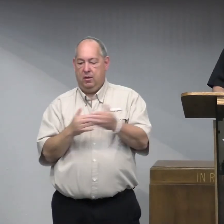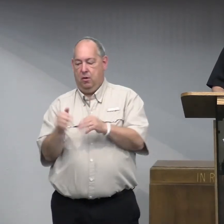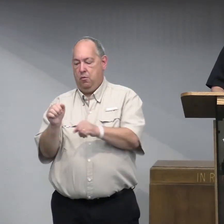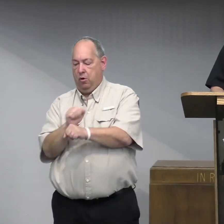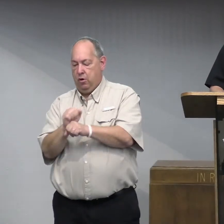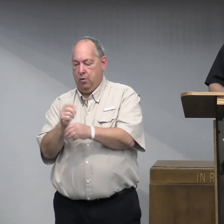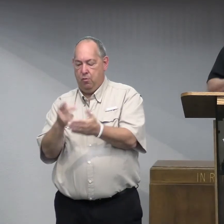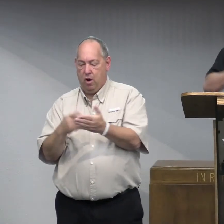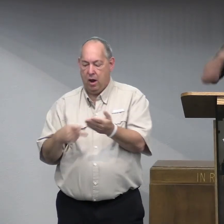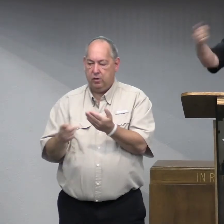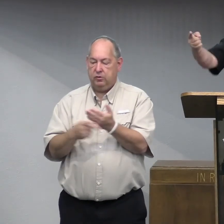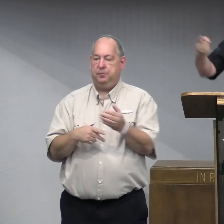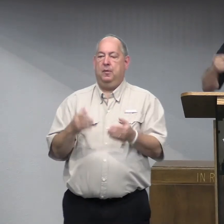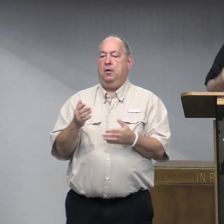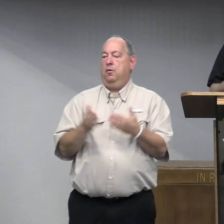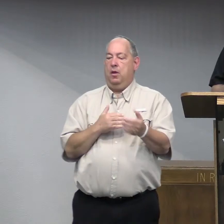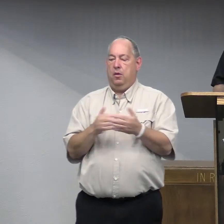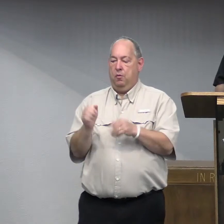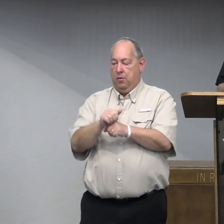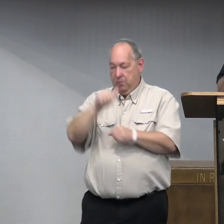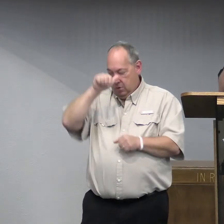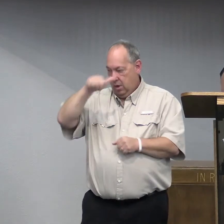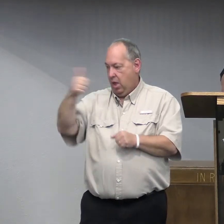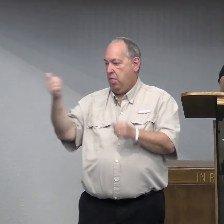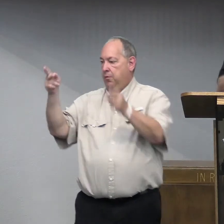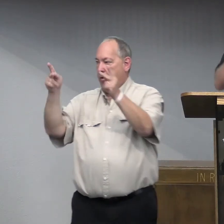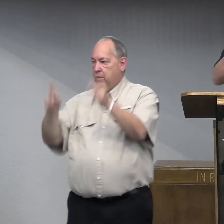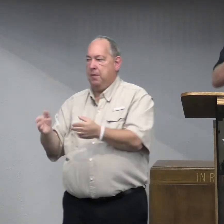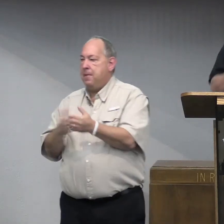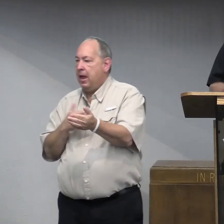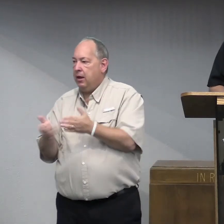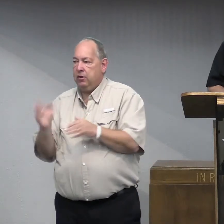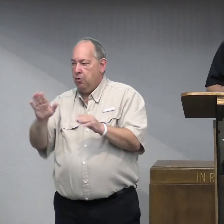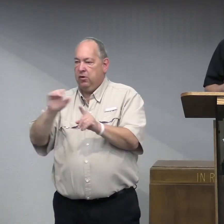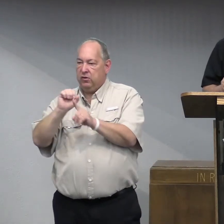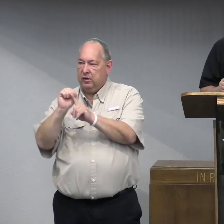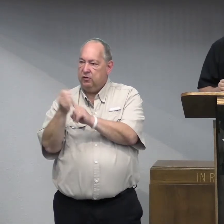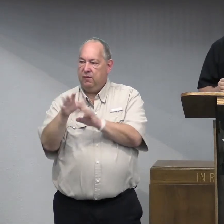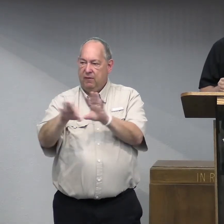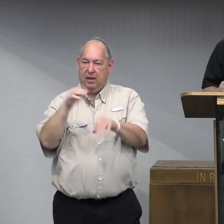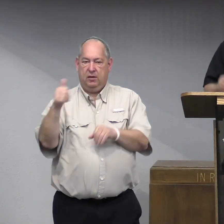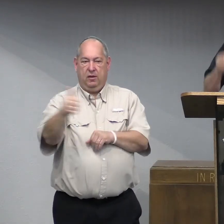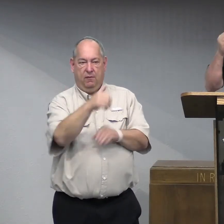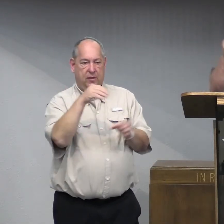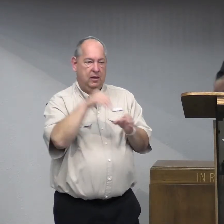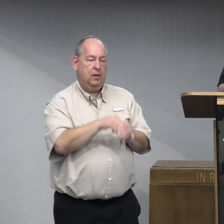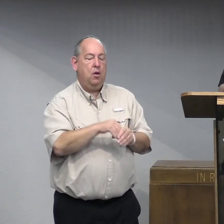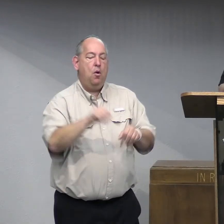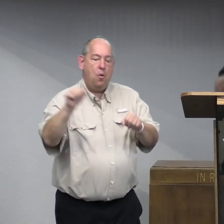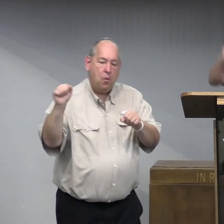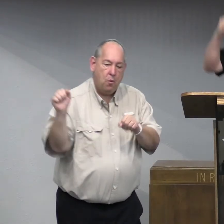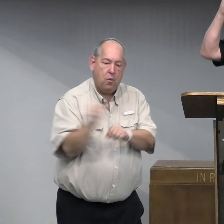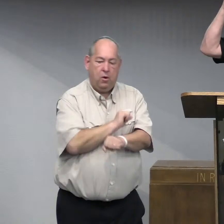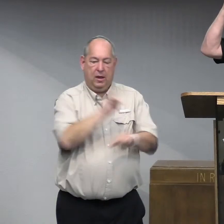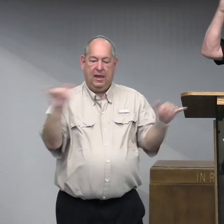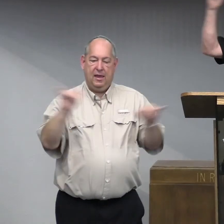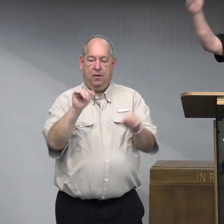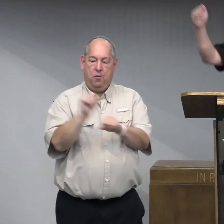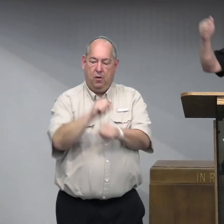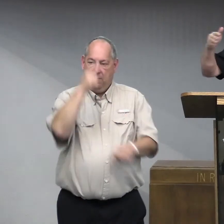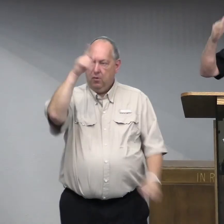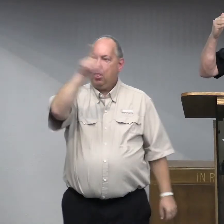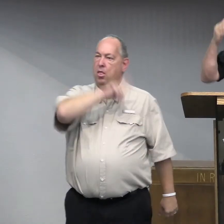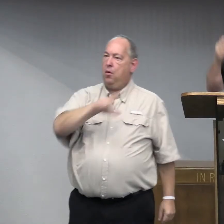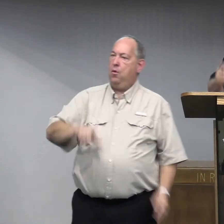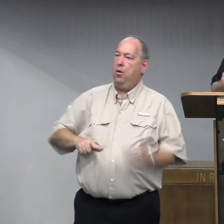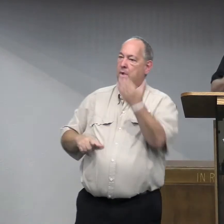on a project, whether it's working for another individual, no matter what situation you find yourself in, work as if it's for the